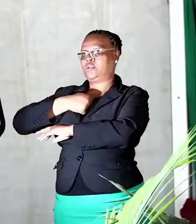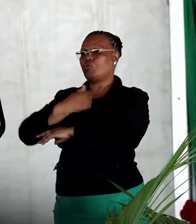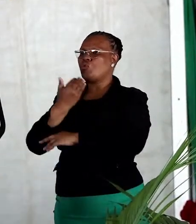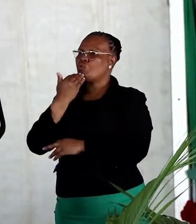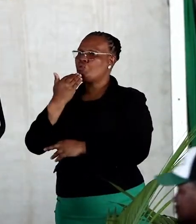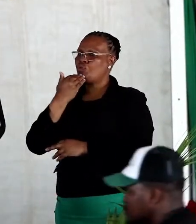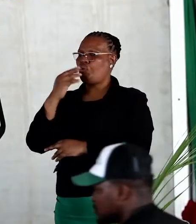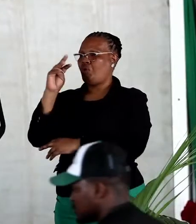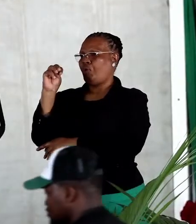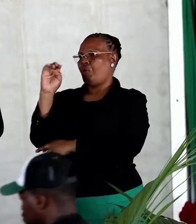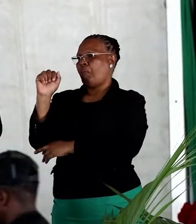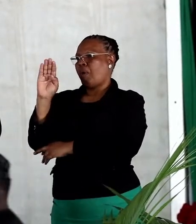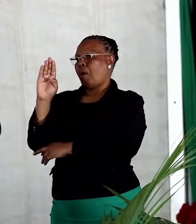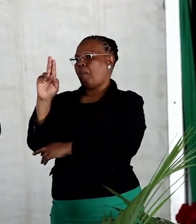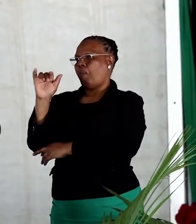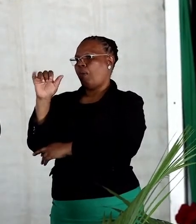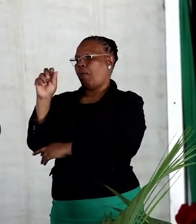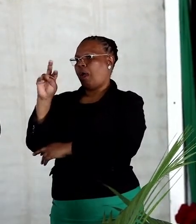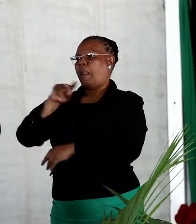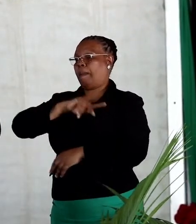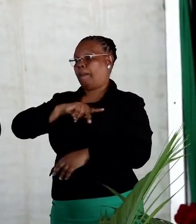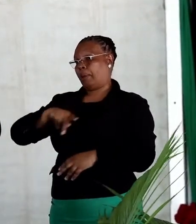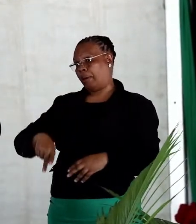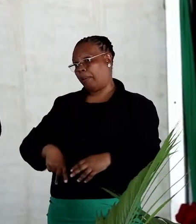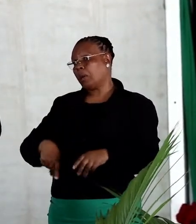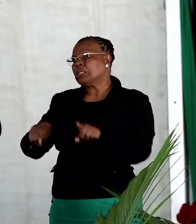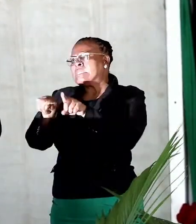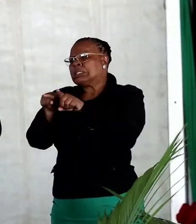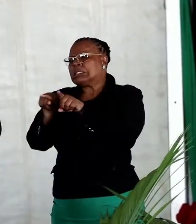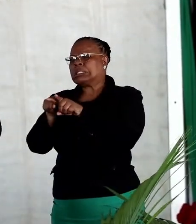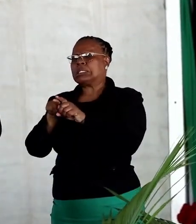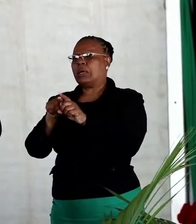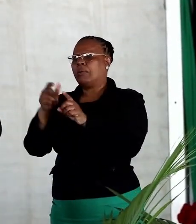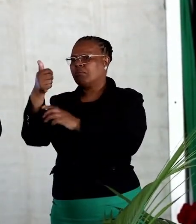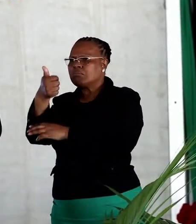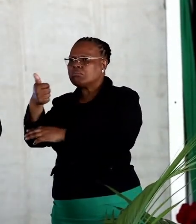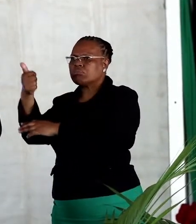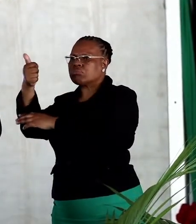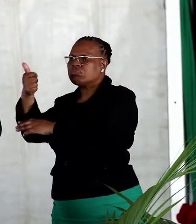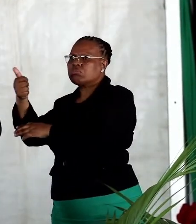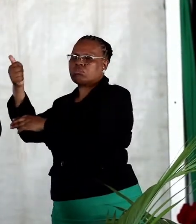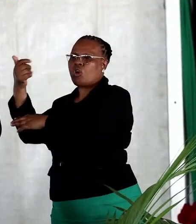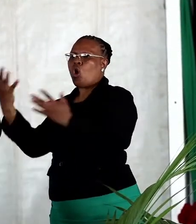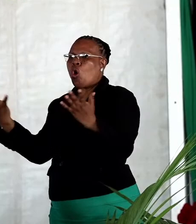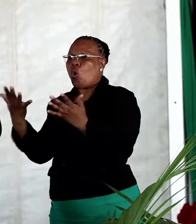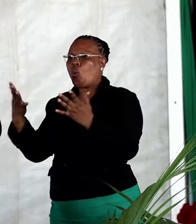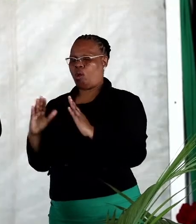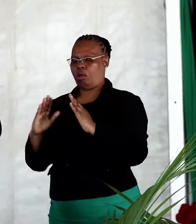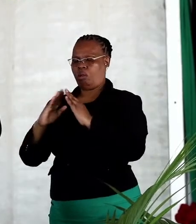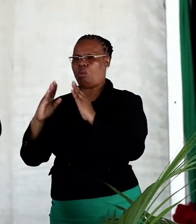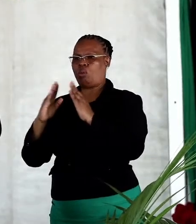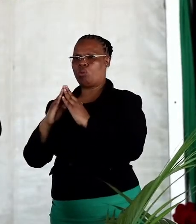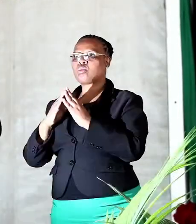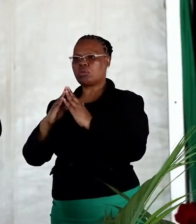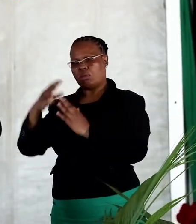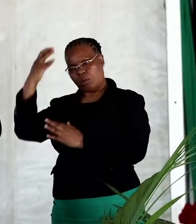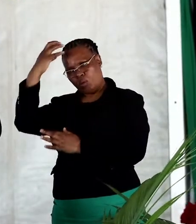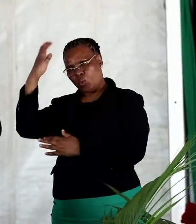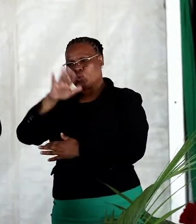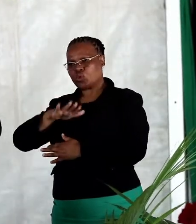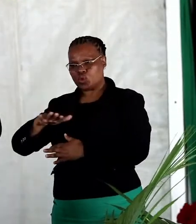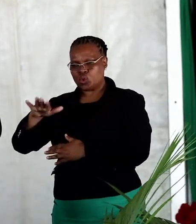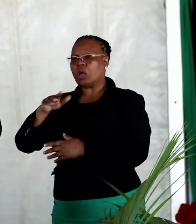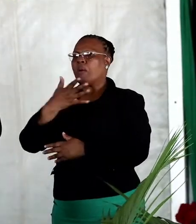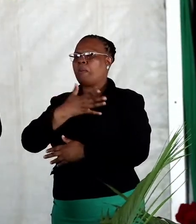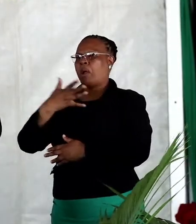Mabuyane, ndizibusele kosekela baphathiswa bakudlunkulu ku-National, utata uMathale nomama